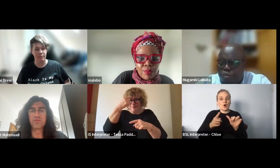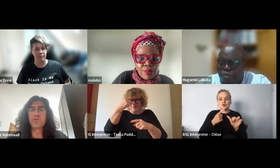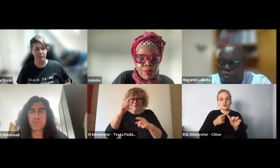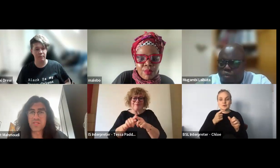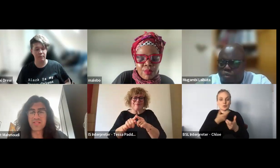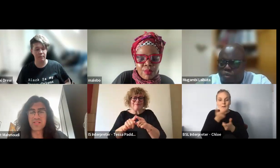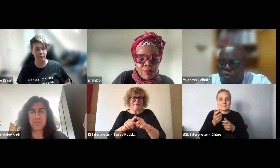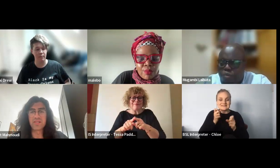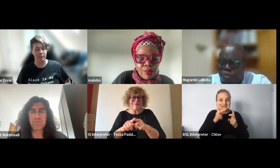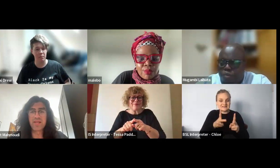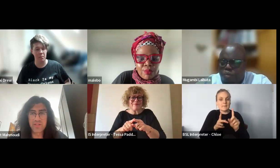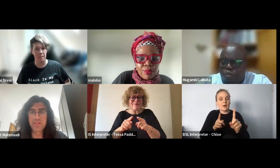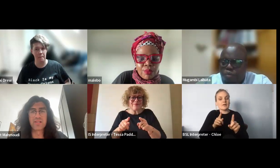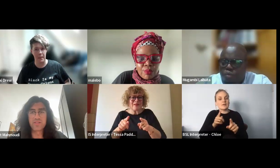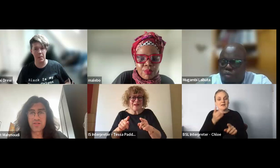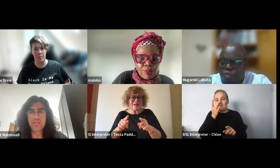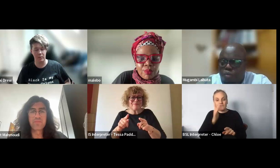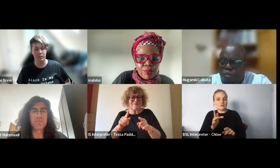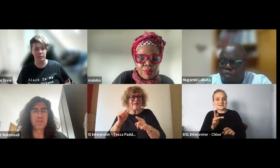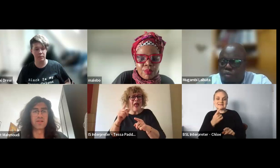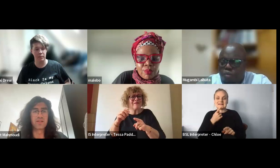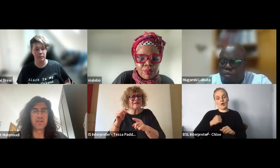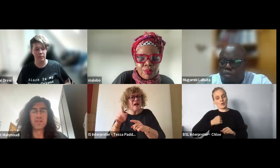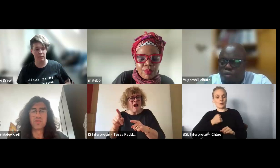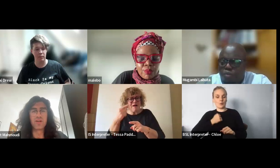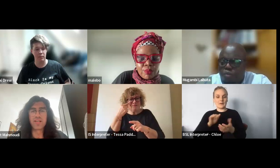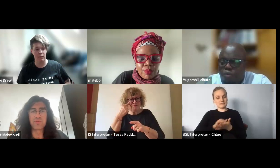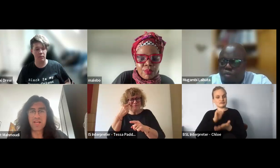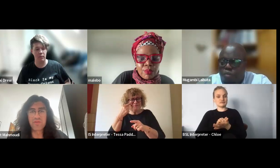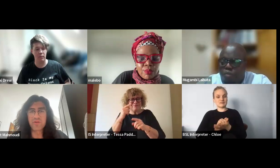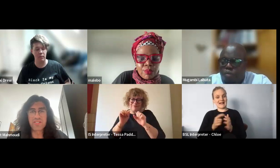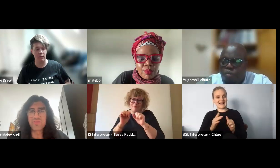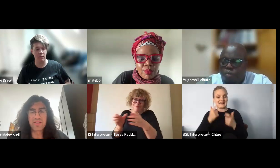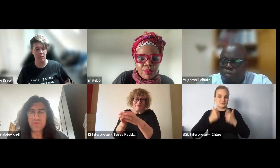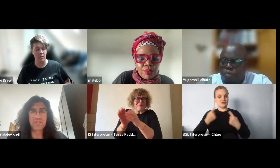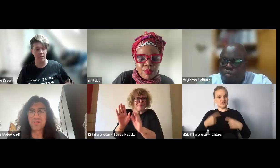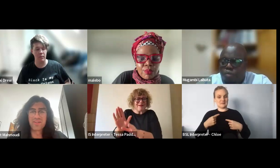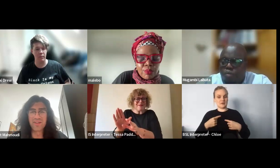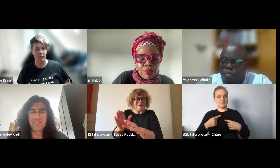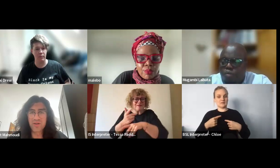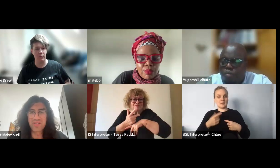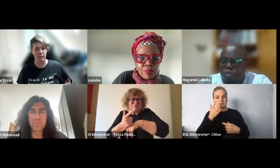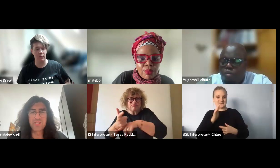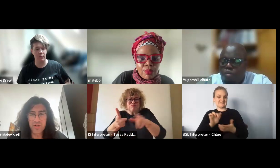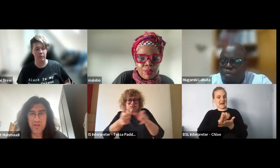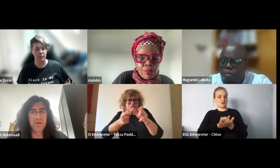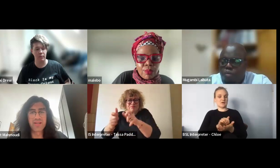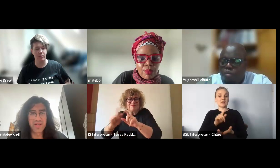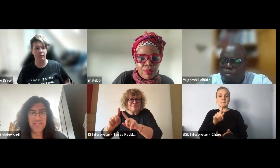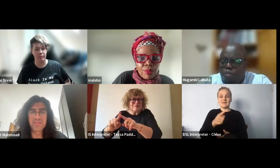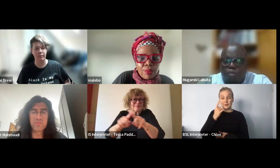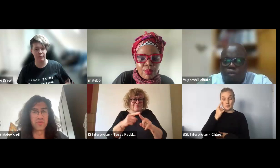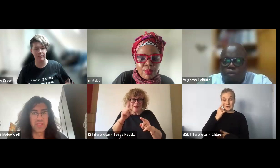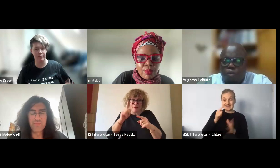are, falsely pretending to be accurate and legitimate. Again, when you have 37,000 targets being drawn up